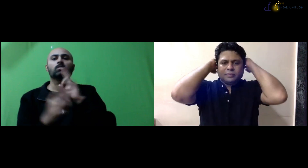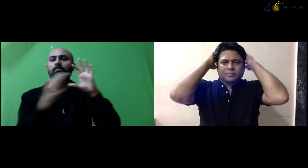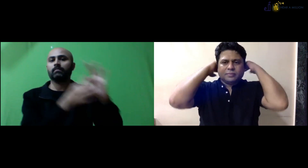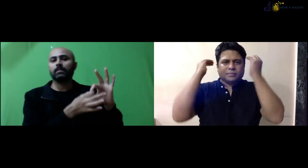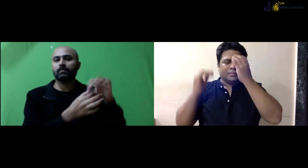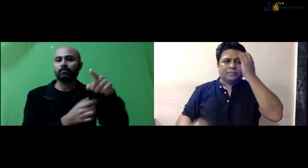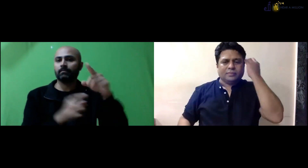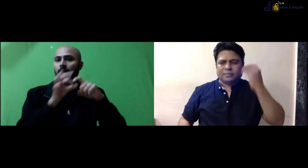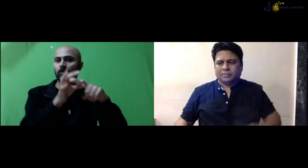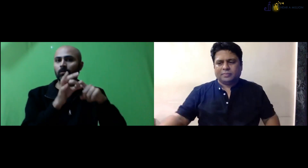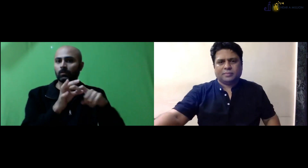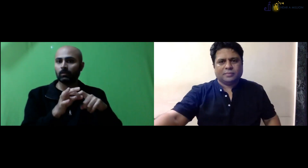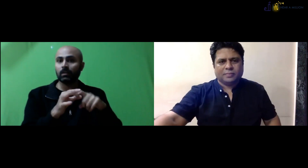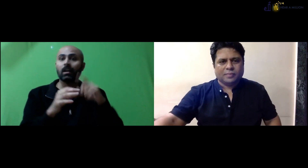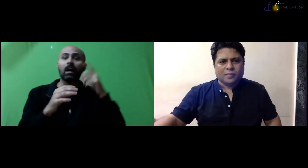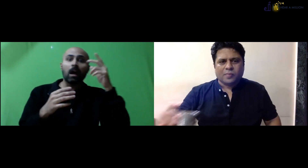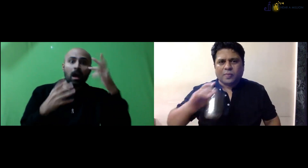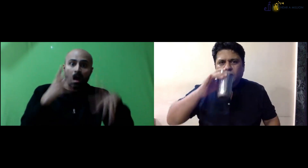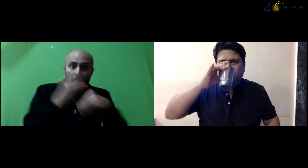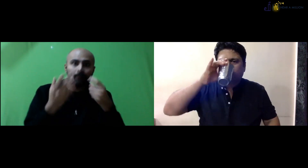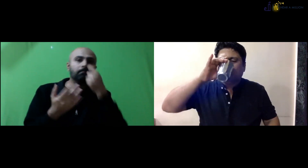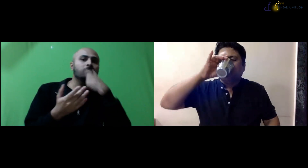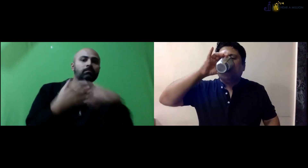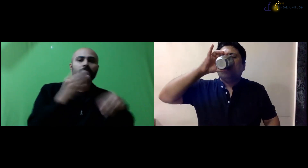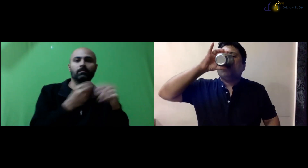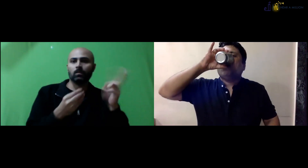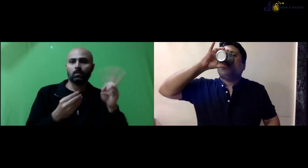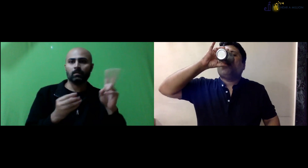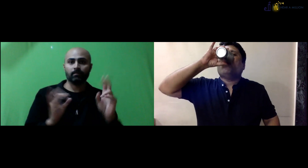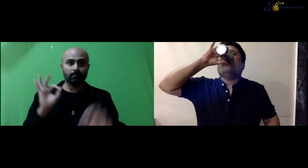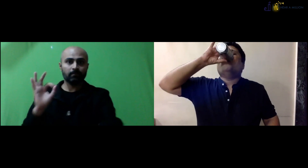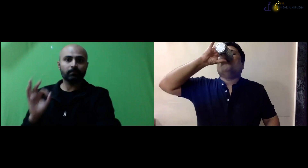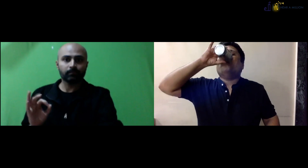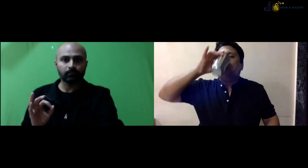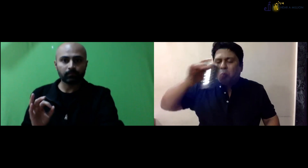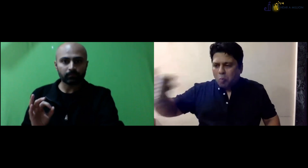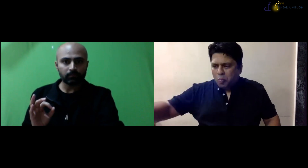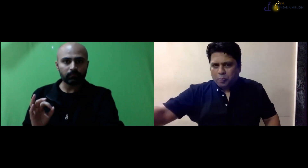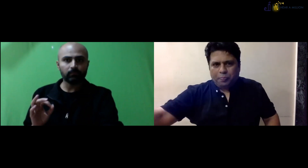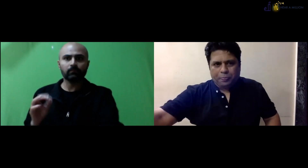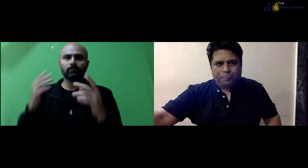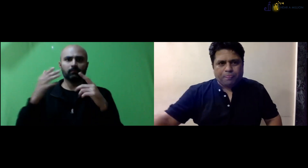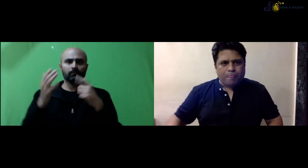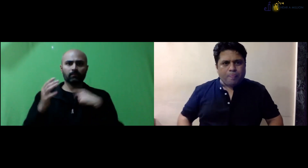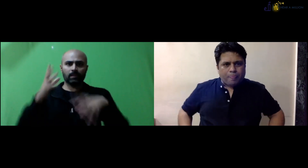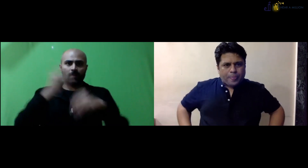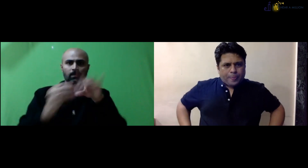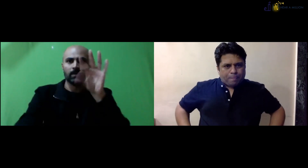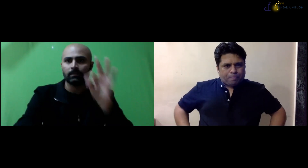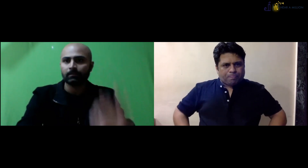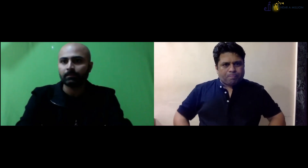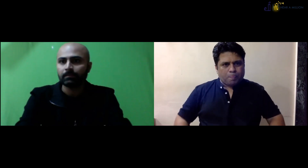so you are most welcome to ask query to Mr. Sunil. Also, we can have Dr. Alim as well.